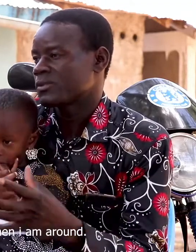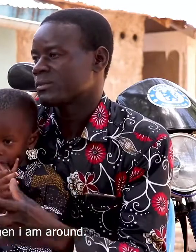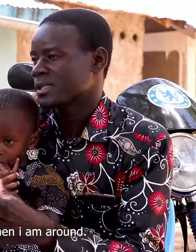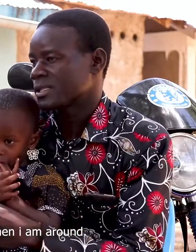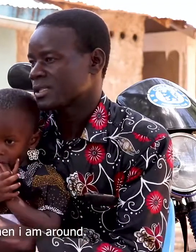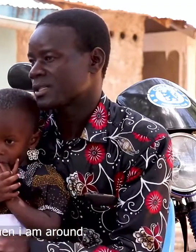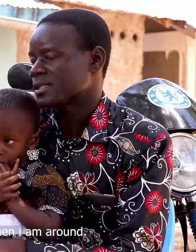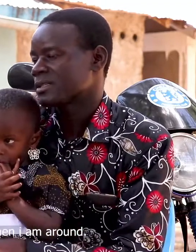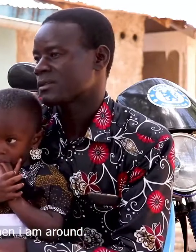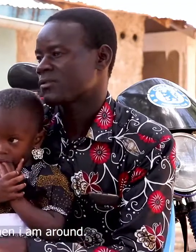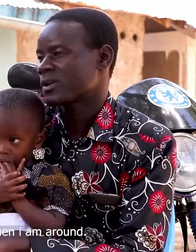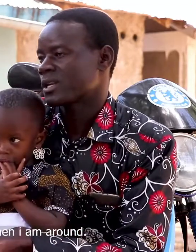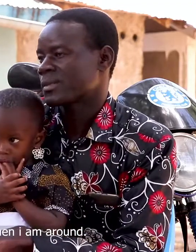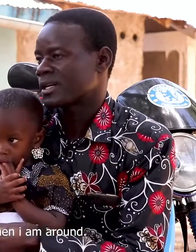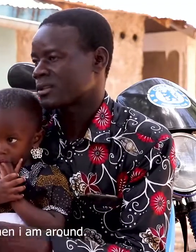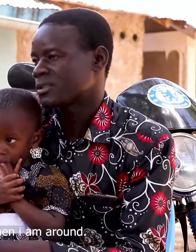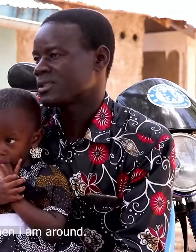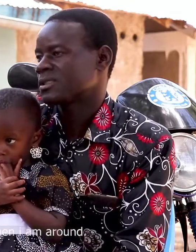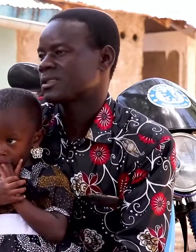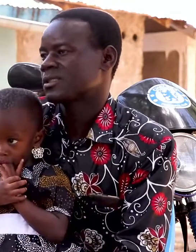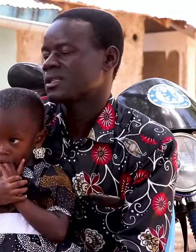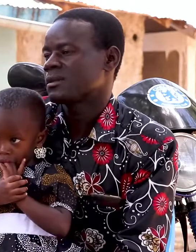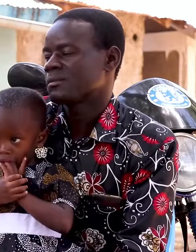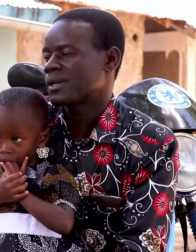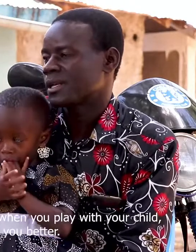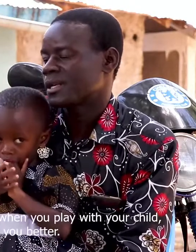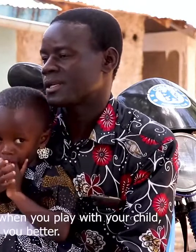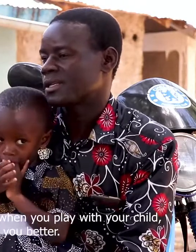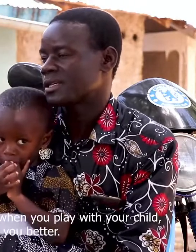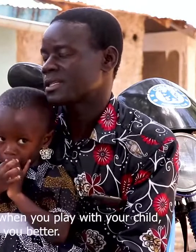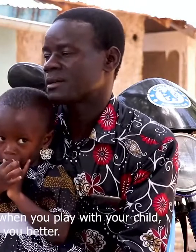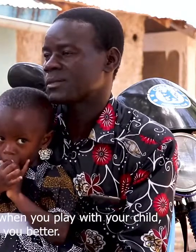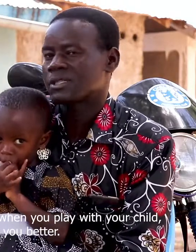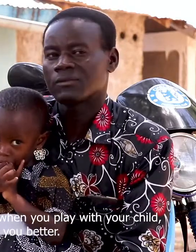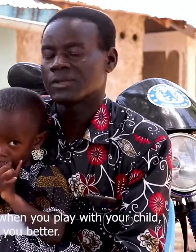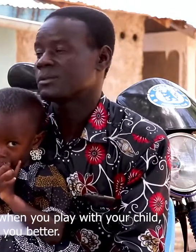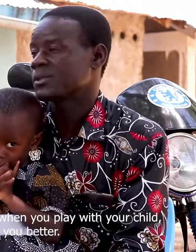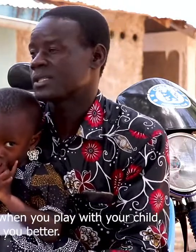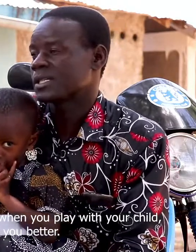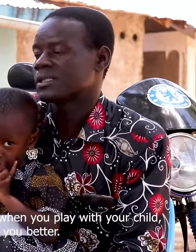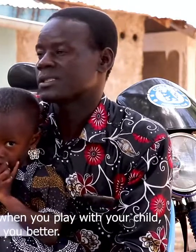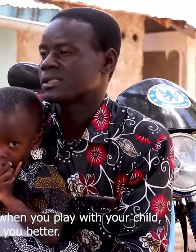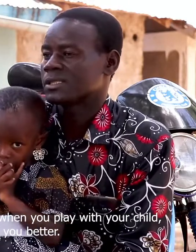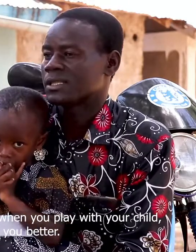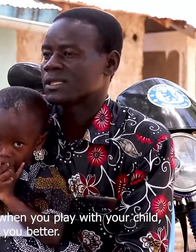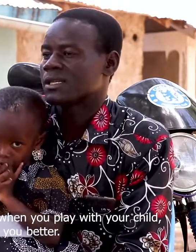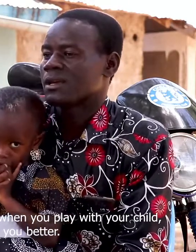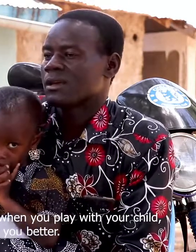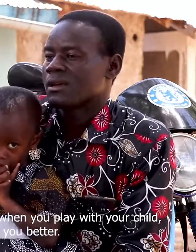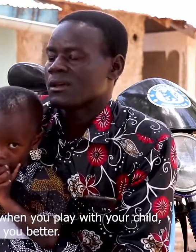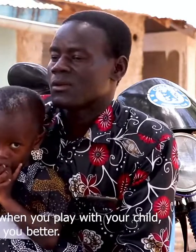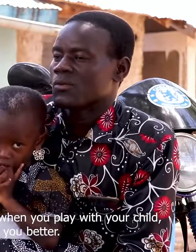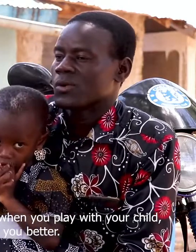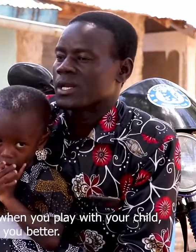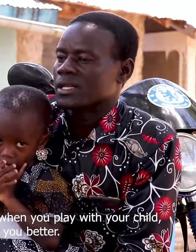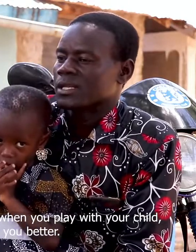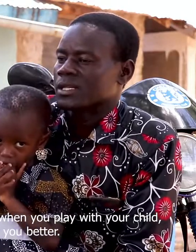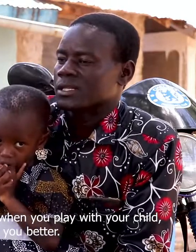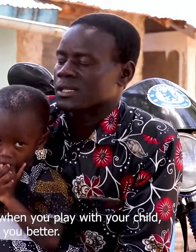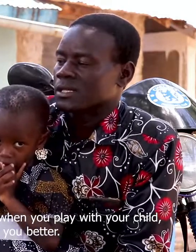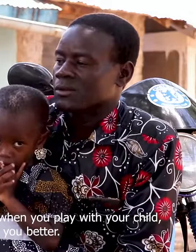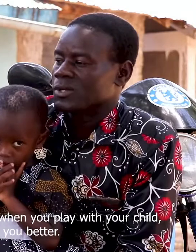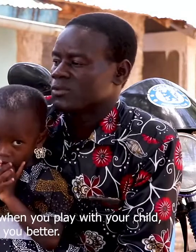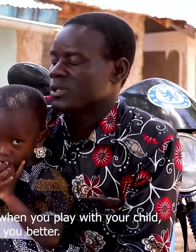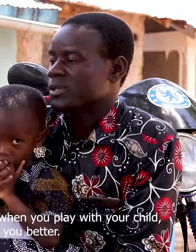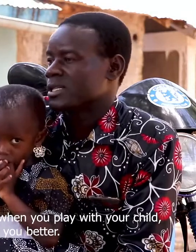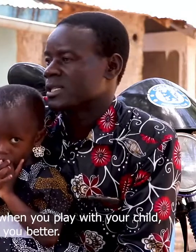also play with my children when I'm around. Play is something very important in that we learn